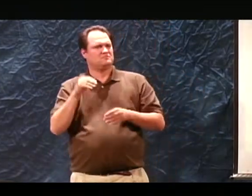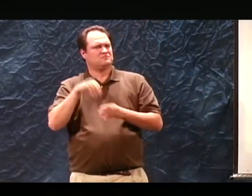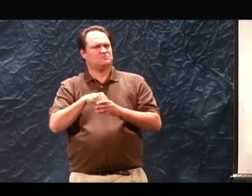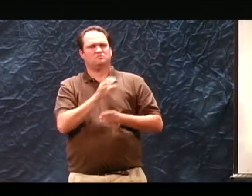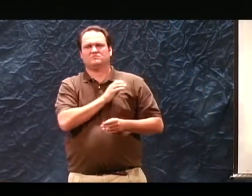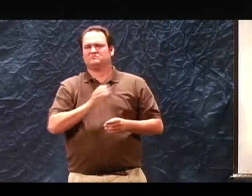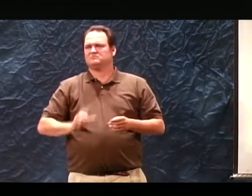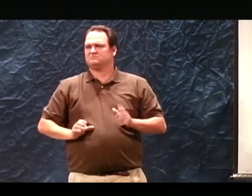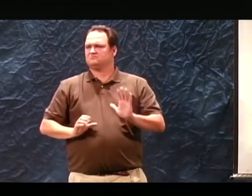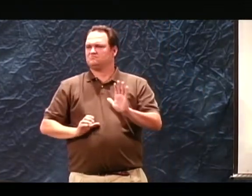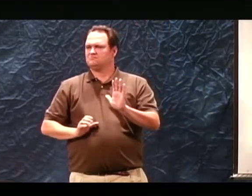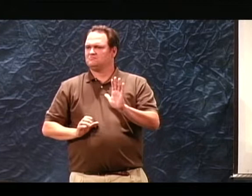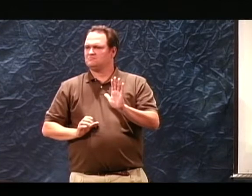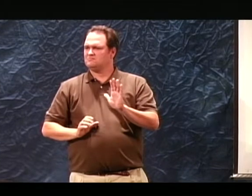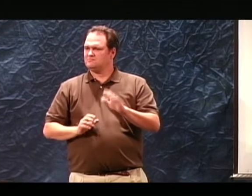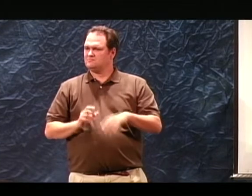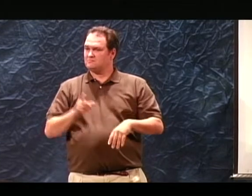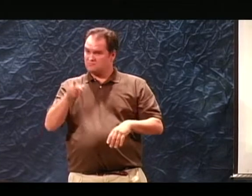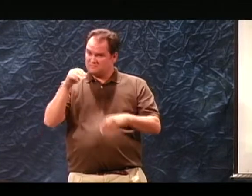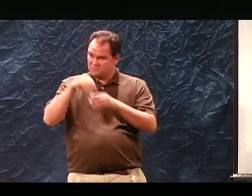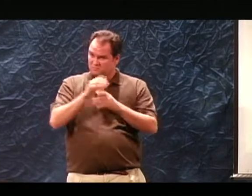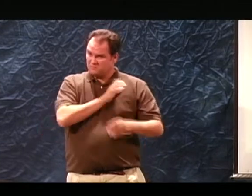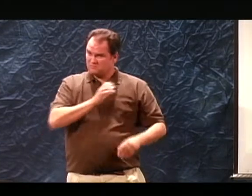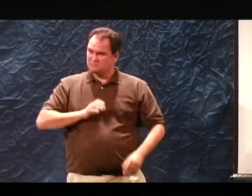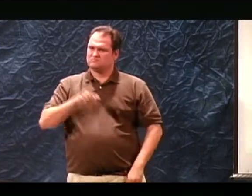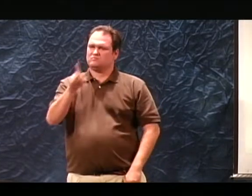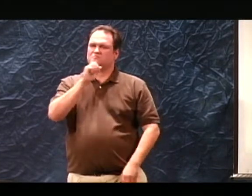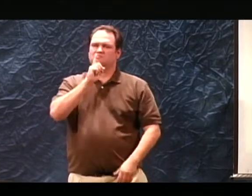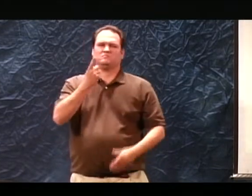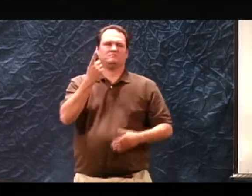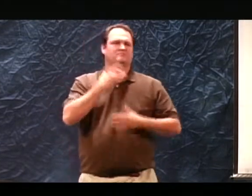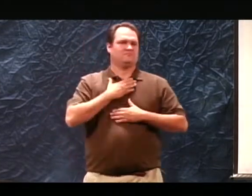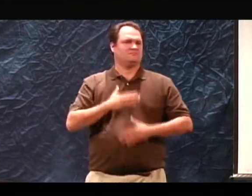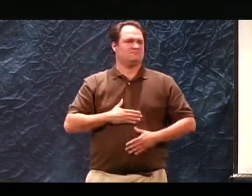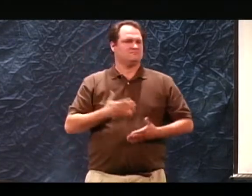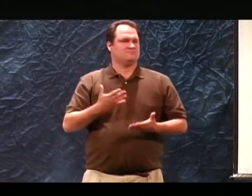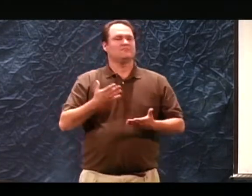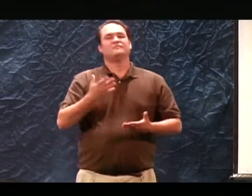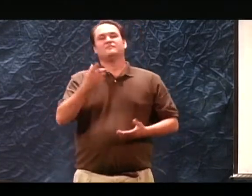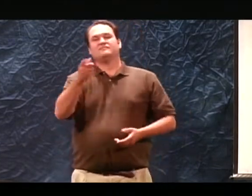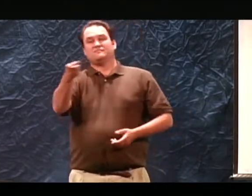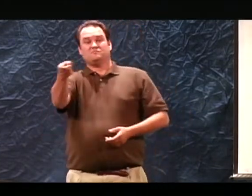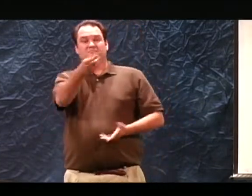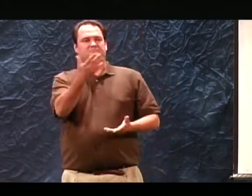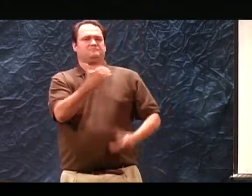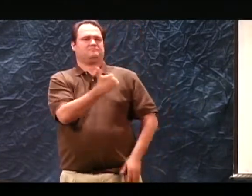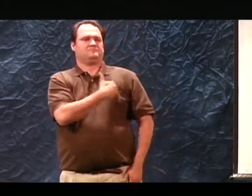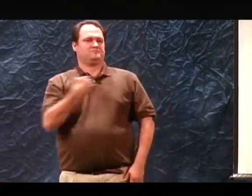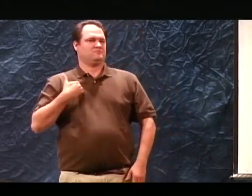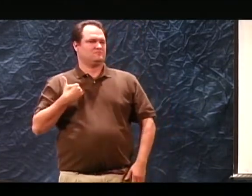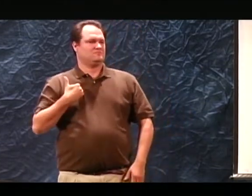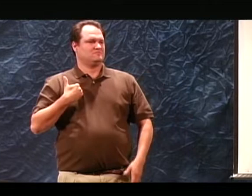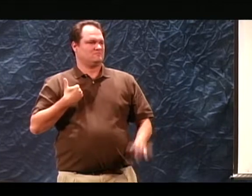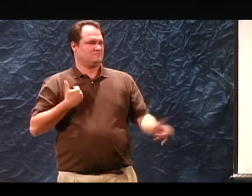and that mechanical explain has explained what christ has done my body is the real body of